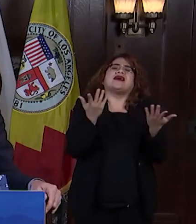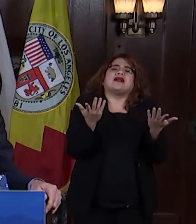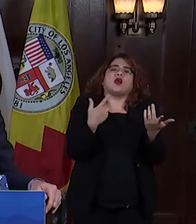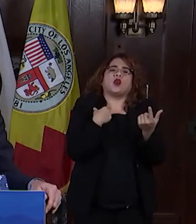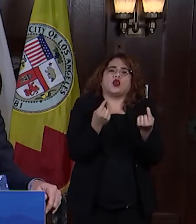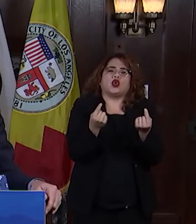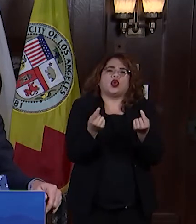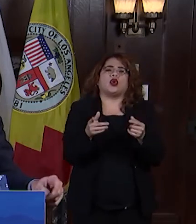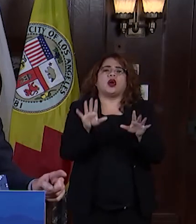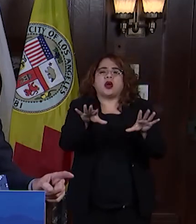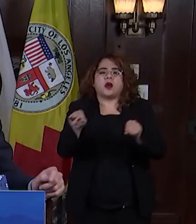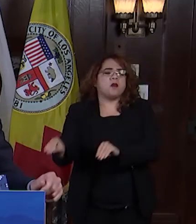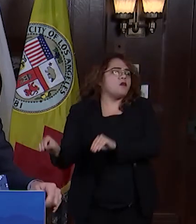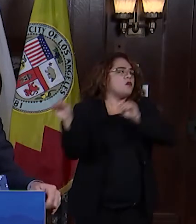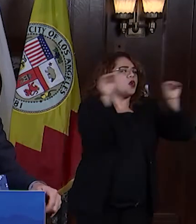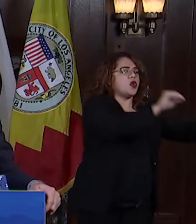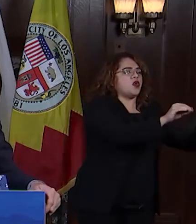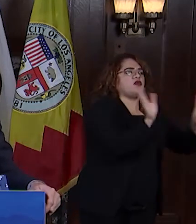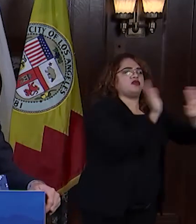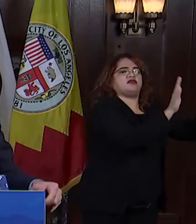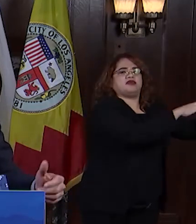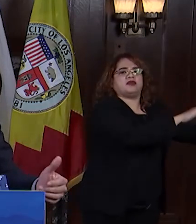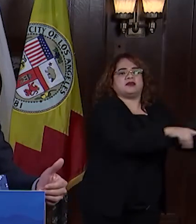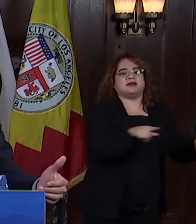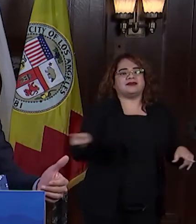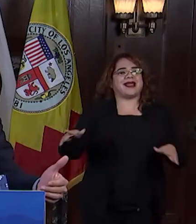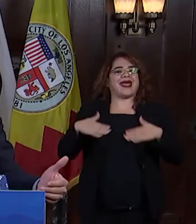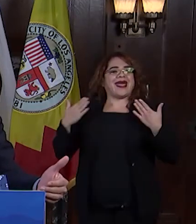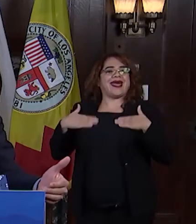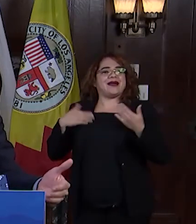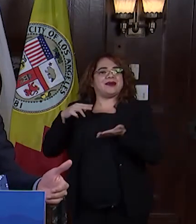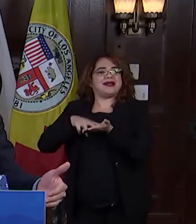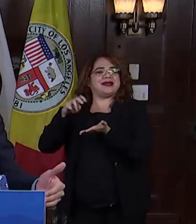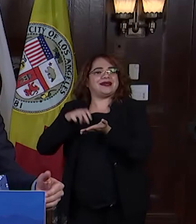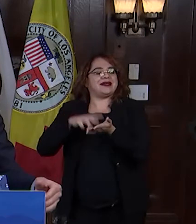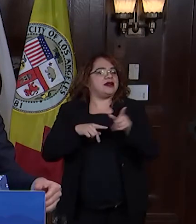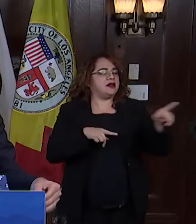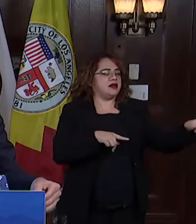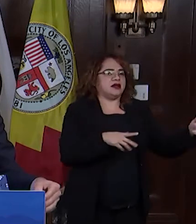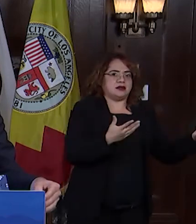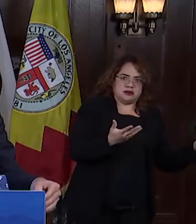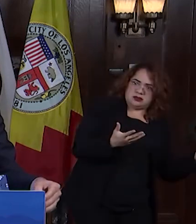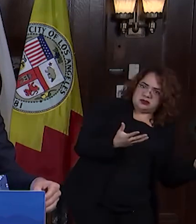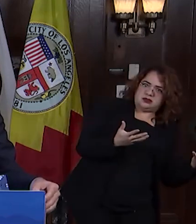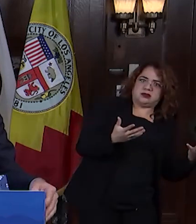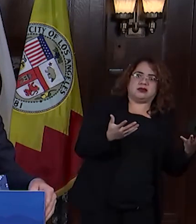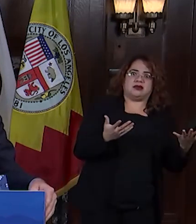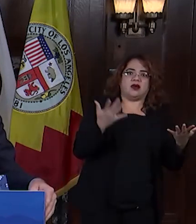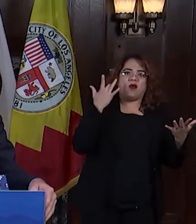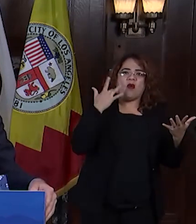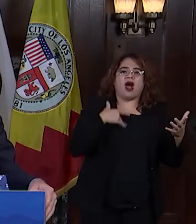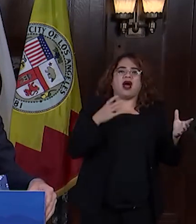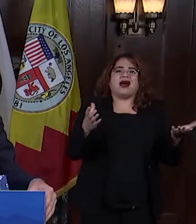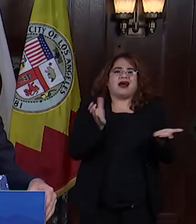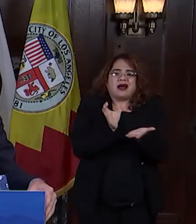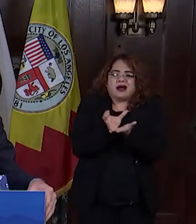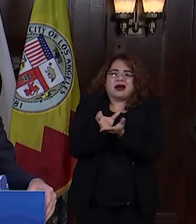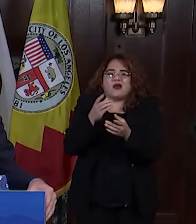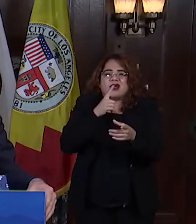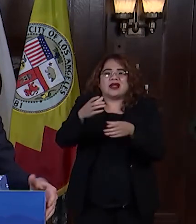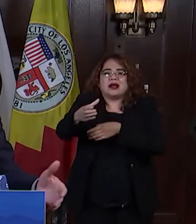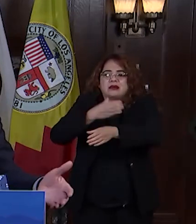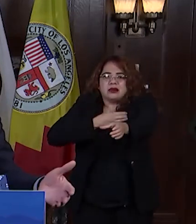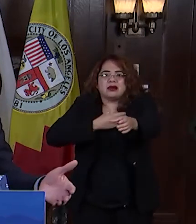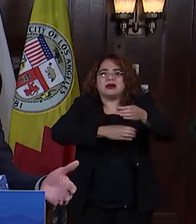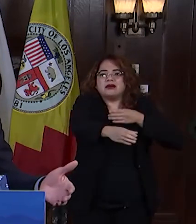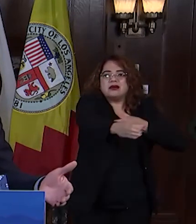block, make those folks happy and those people unhappy without there being not just an offer of, but actual shelter and housing available.